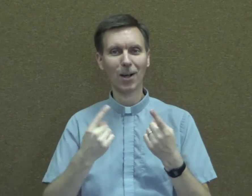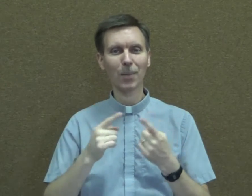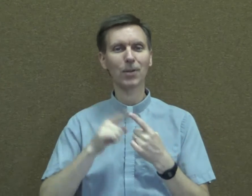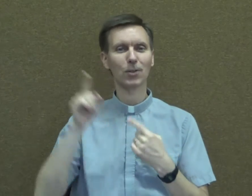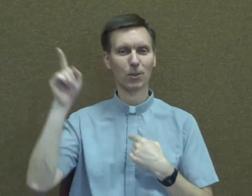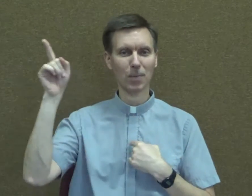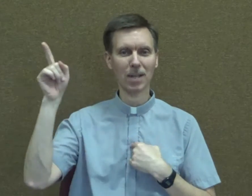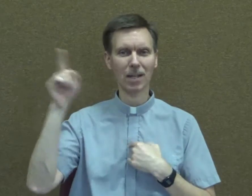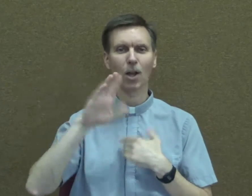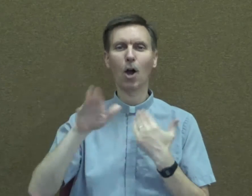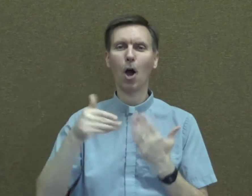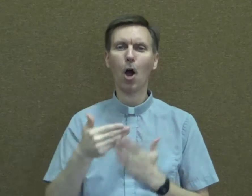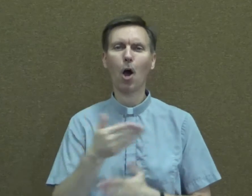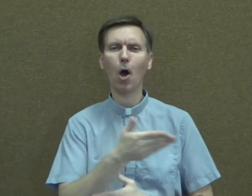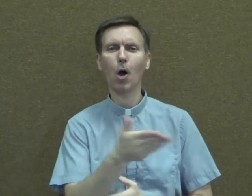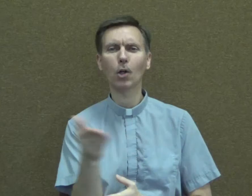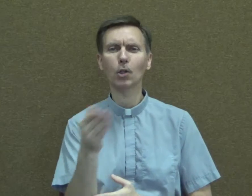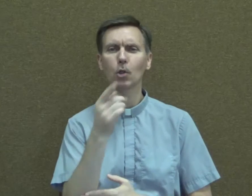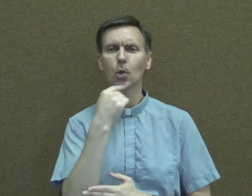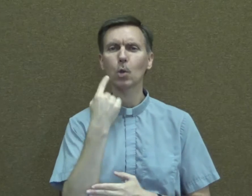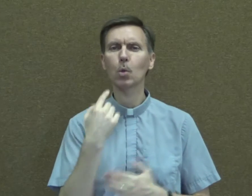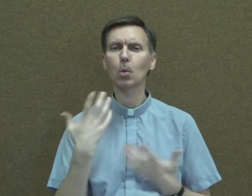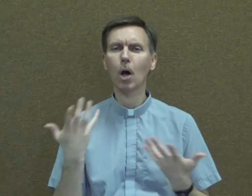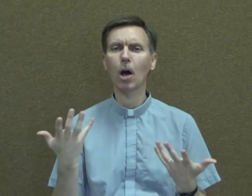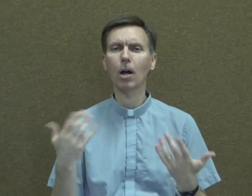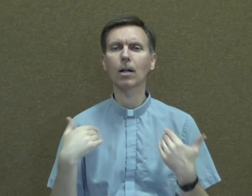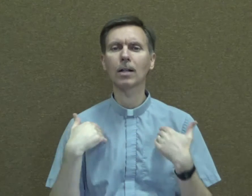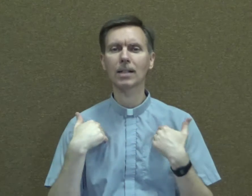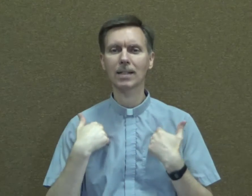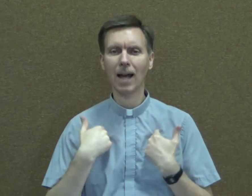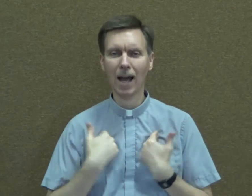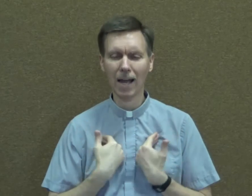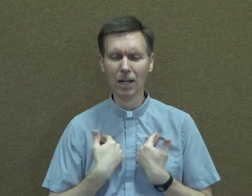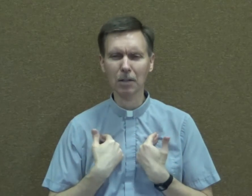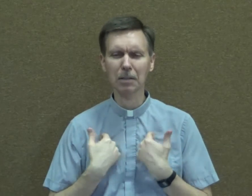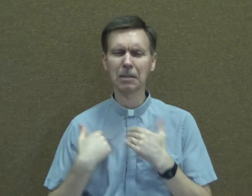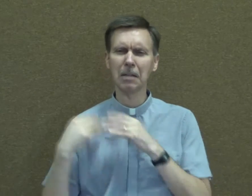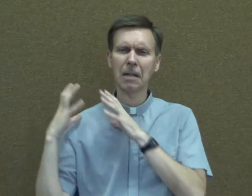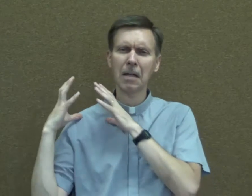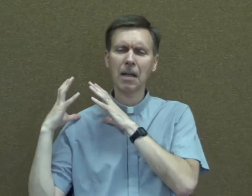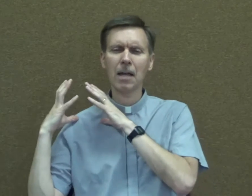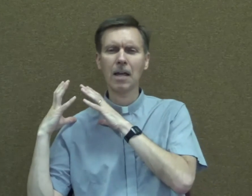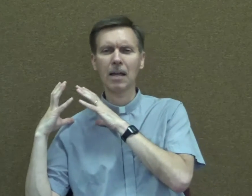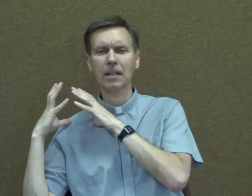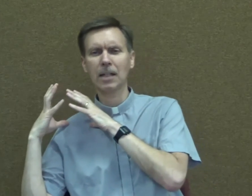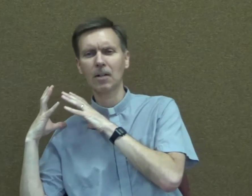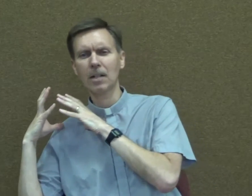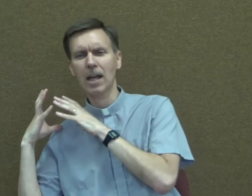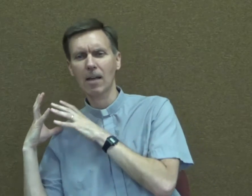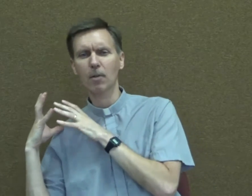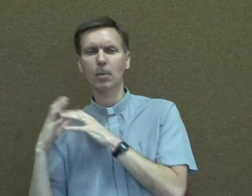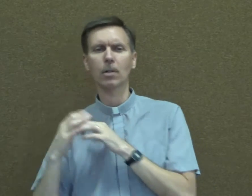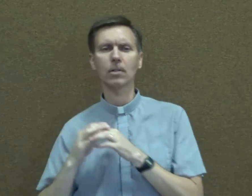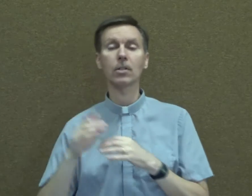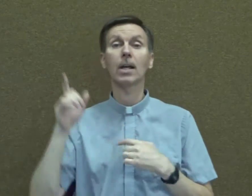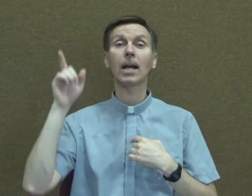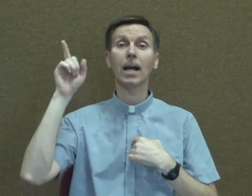"Come to me, all you who are tired, carrying heavy burdens,